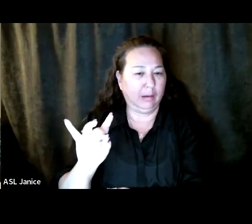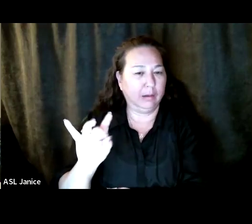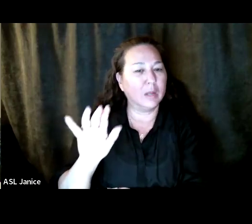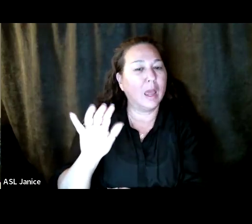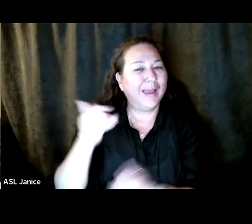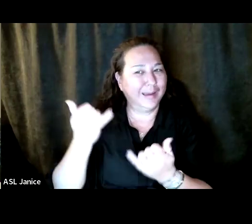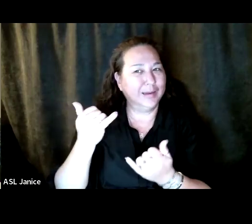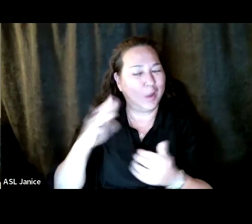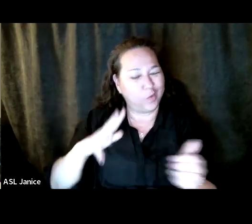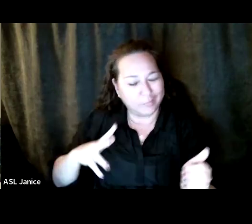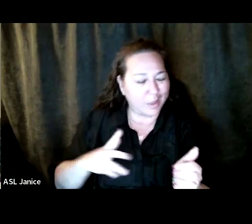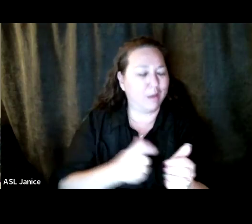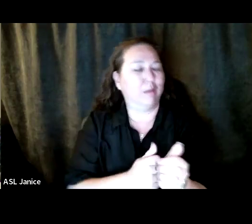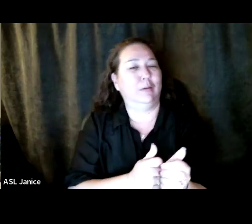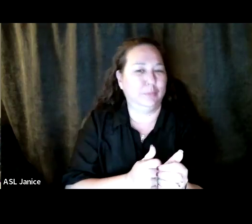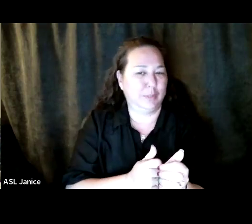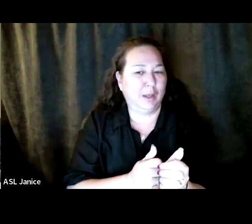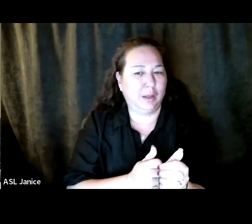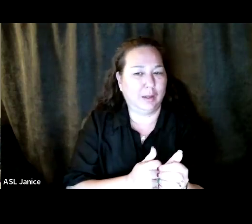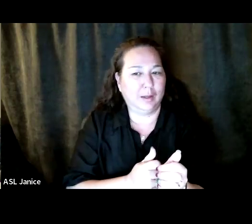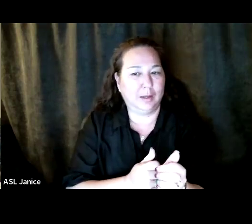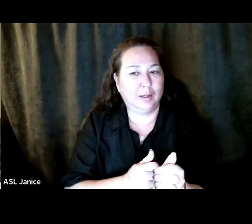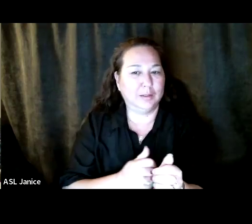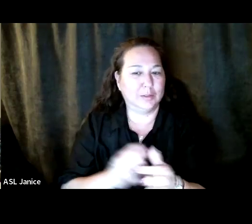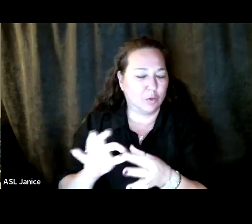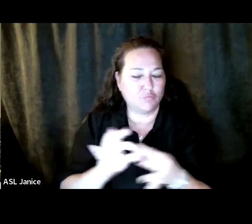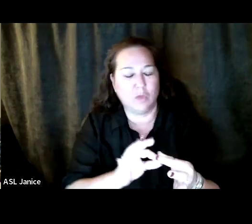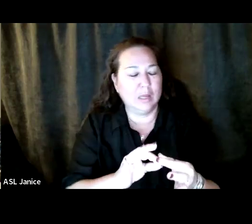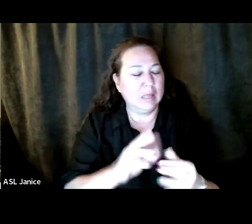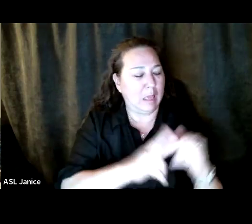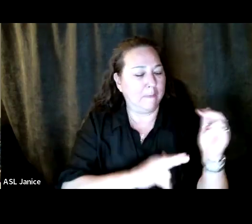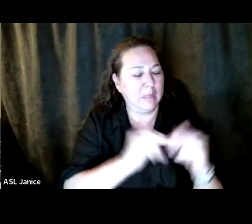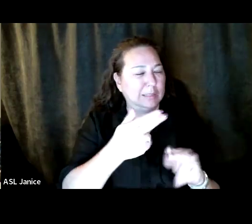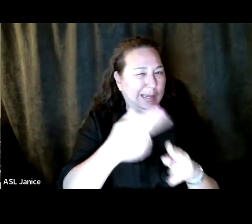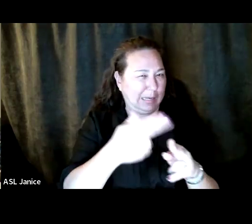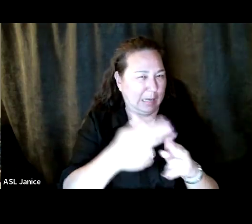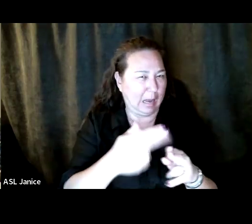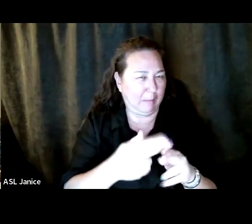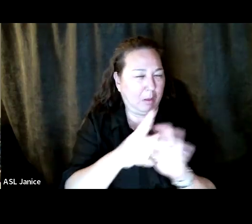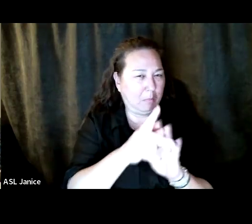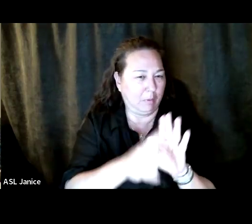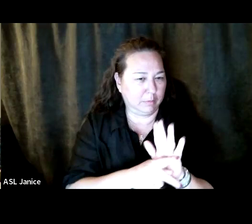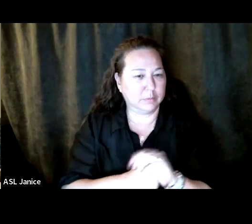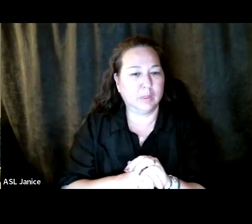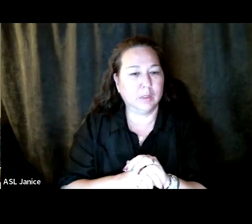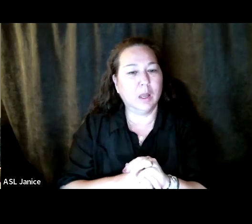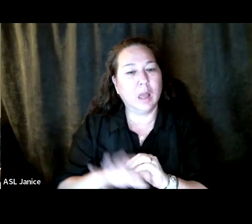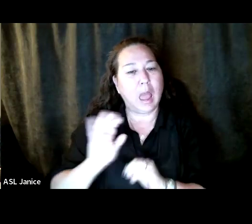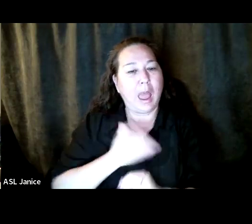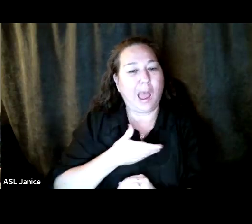City of Boston's updated building naming policy. Our proposed revisions also clarify the community engagement